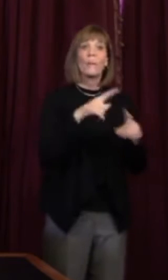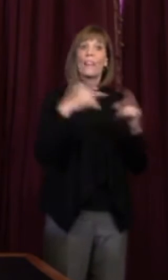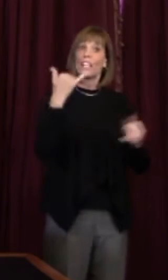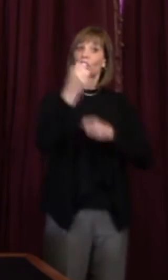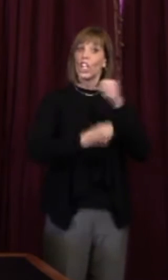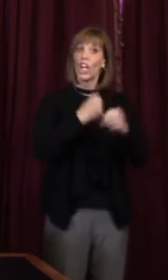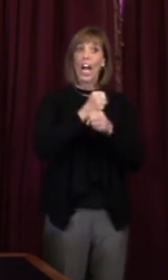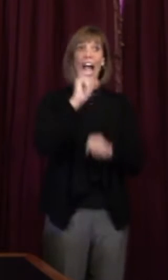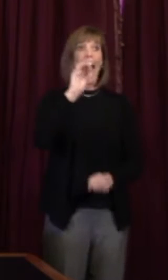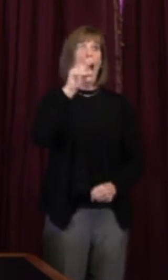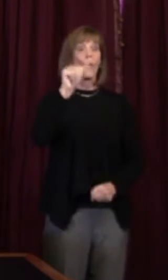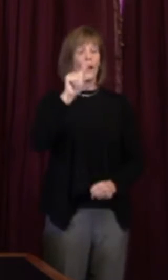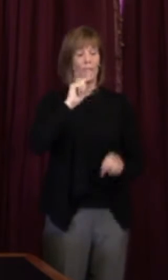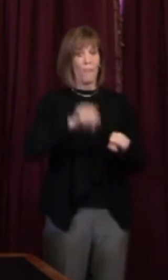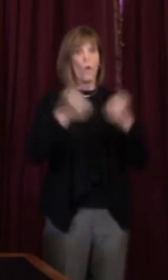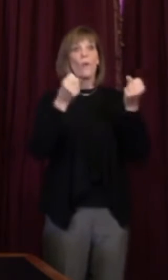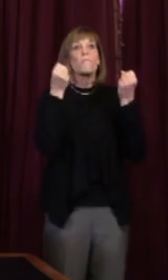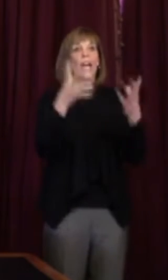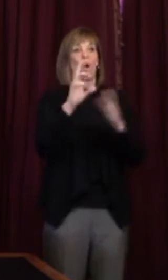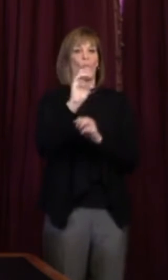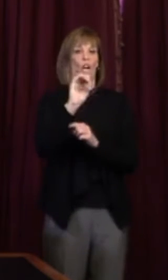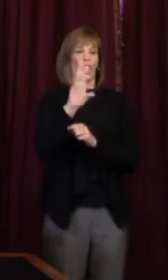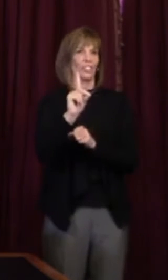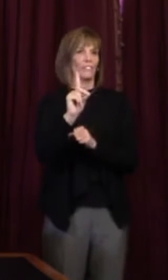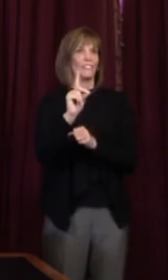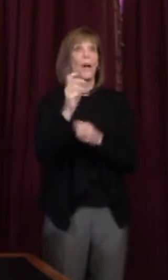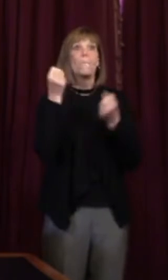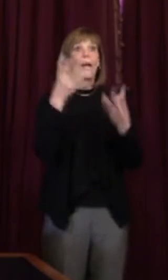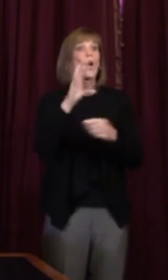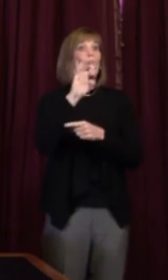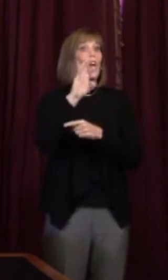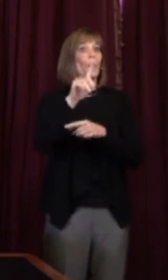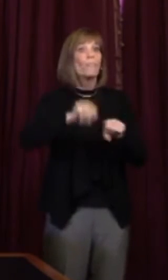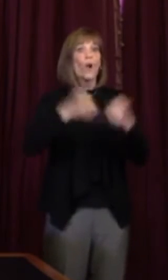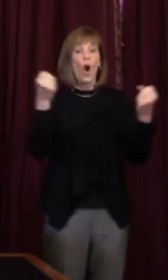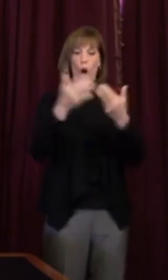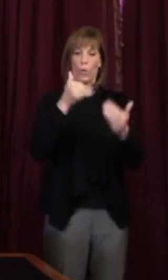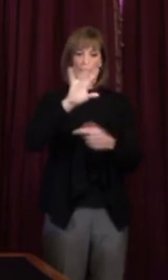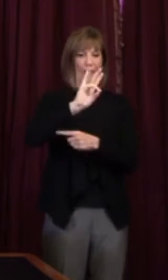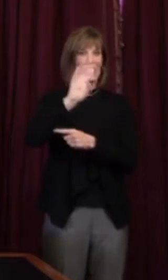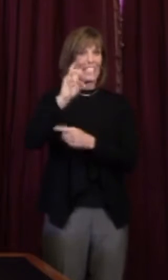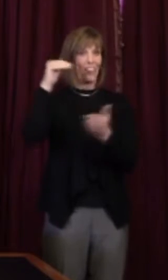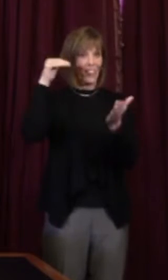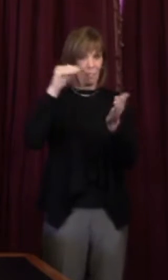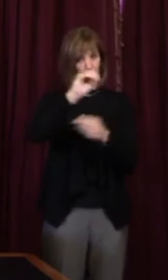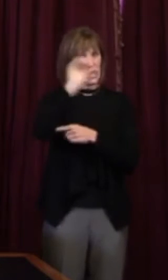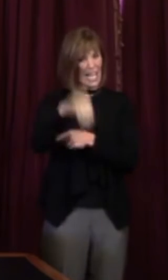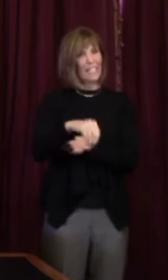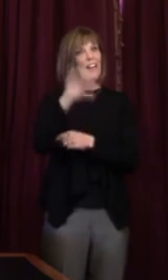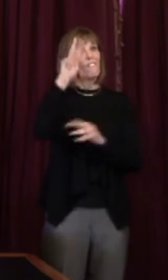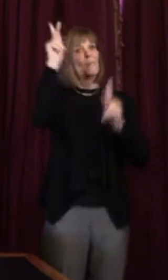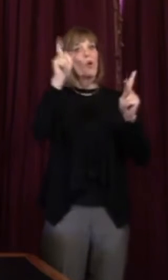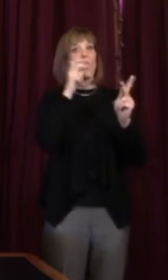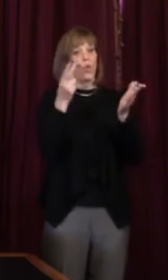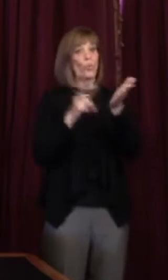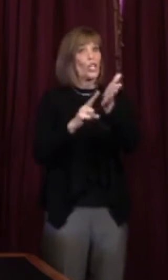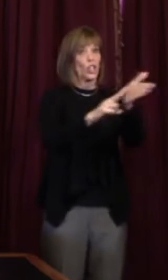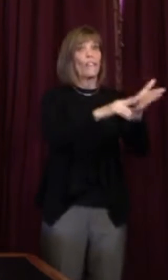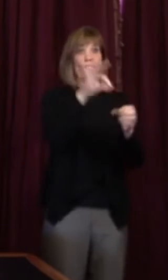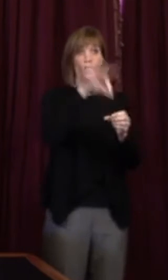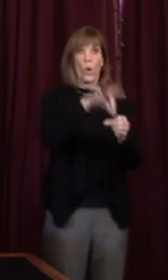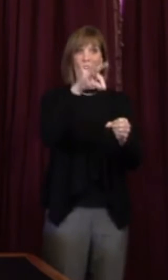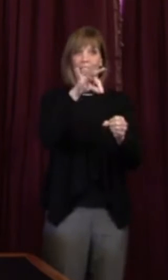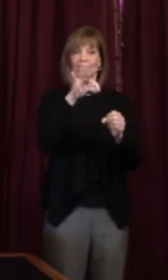Iowans took that to a whole new level. We had record turnout with more than 76% of registered Iowans